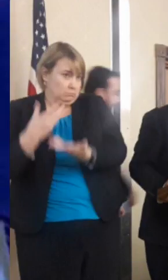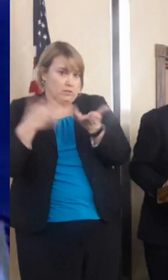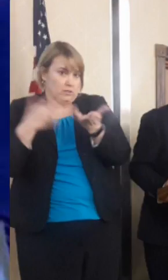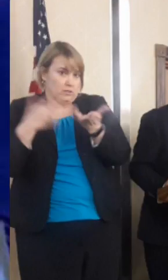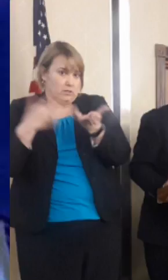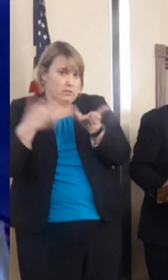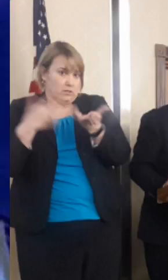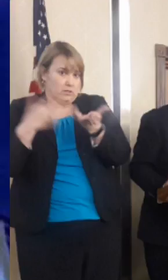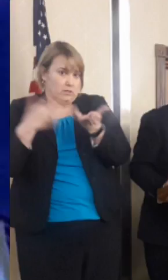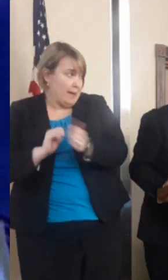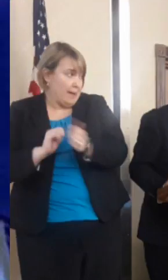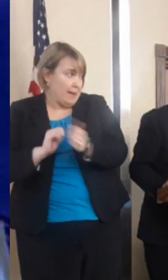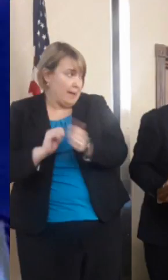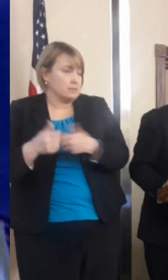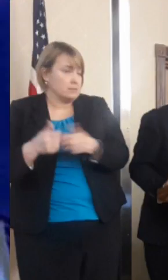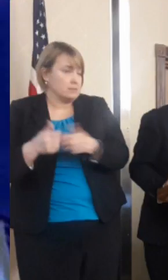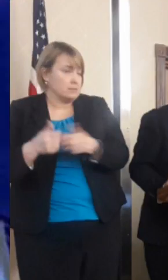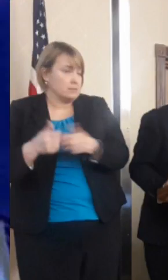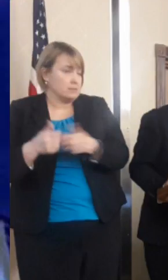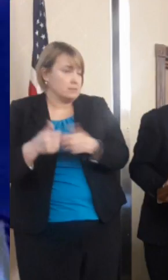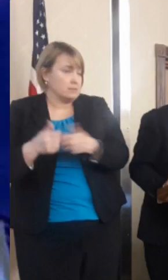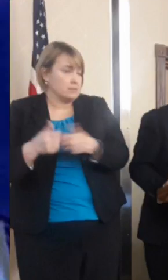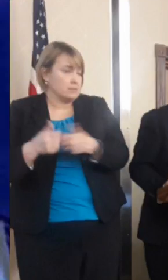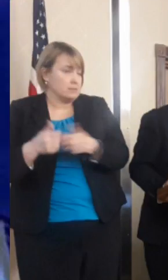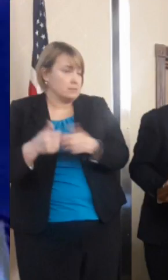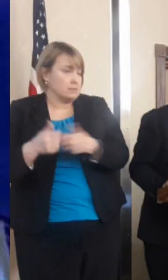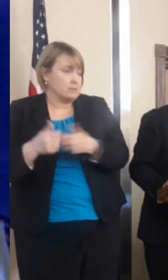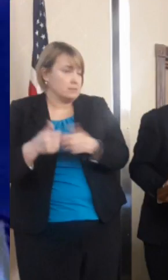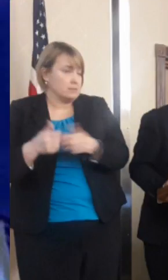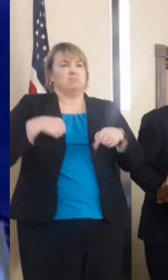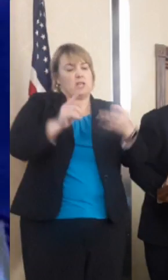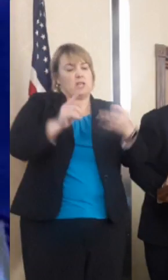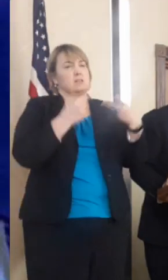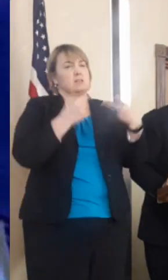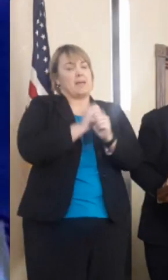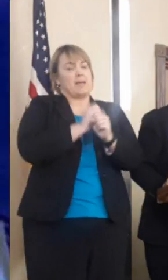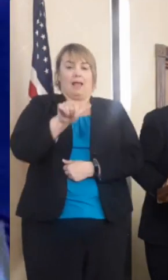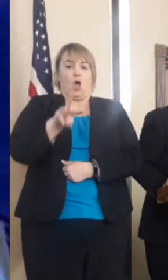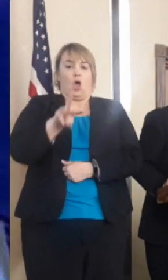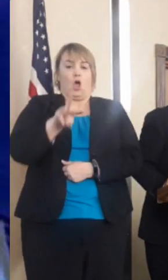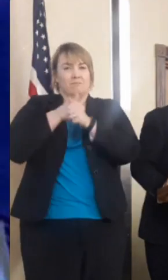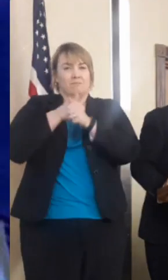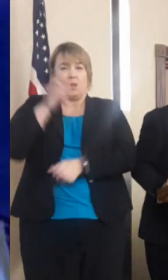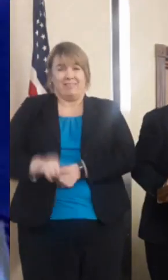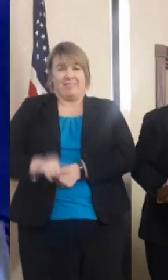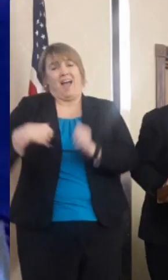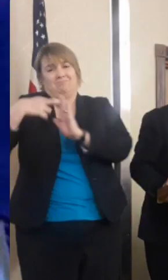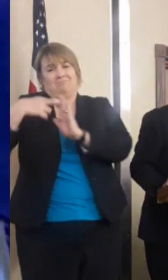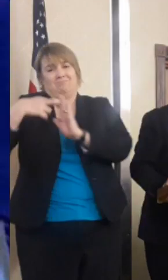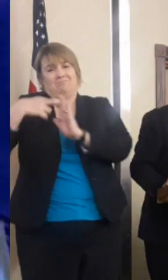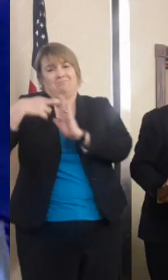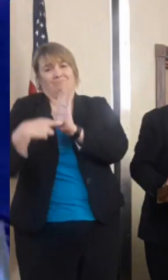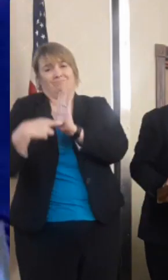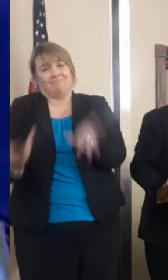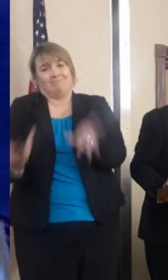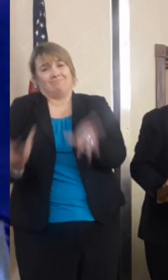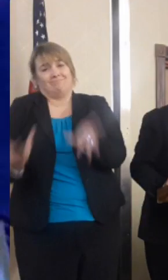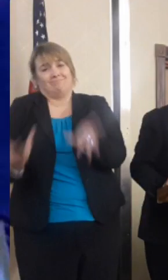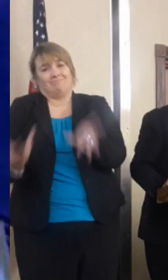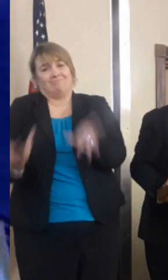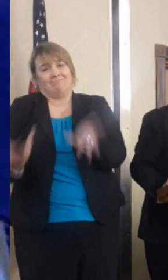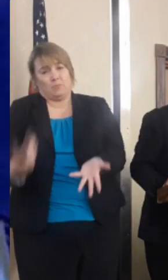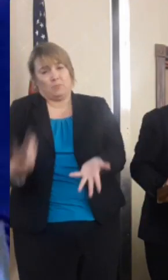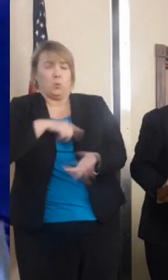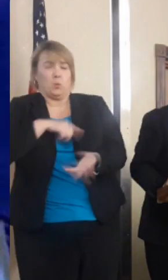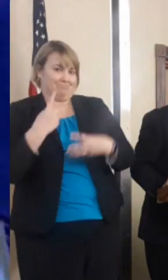bylaws conform with that convention rule change that we adopted just a few months ago. So, if I may restate your motion